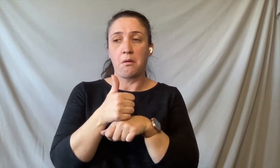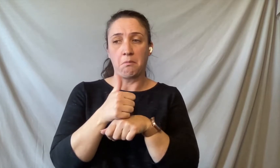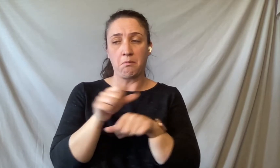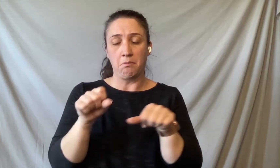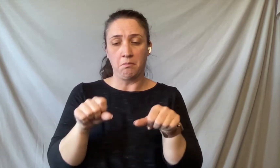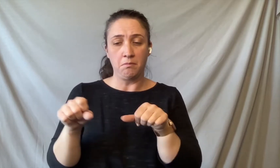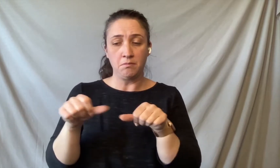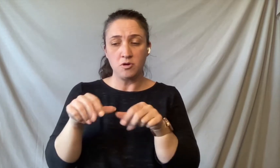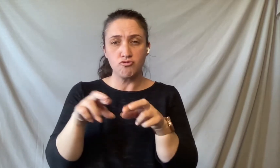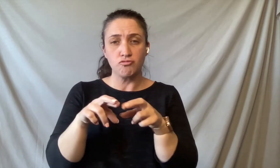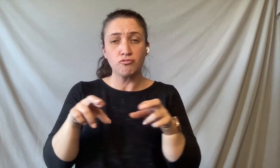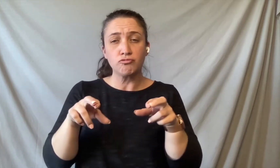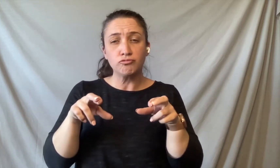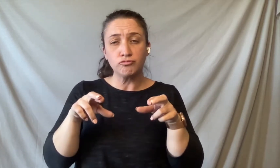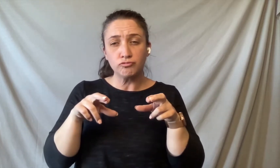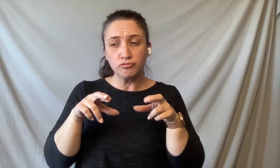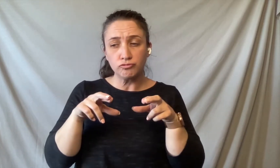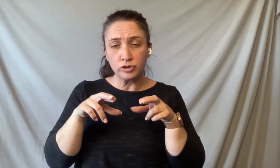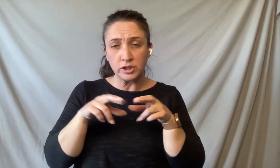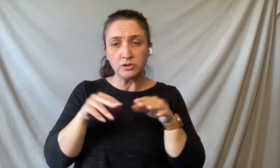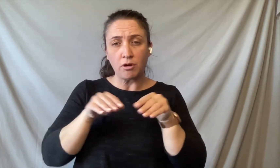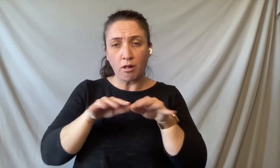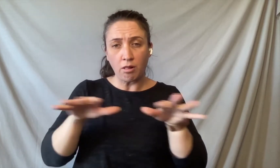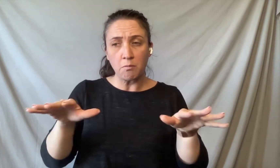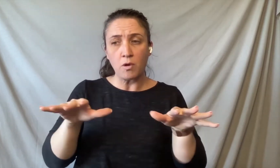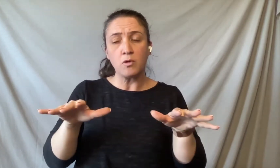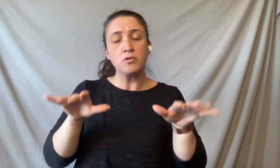creating a countywide homeownership program.